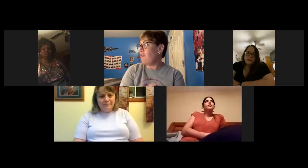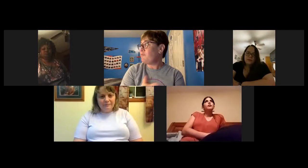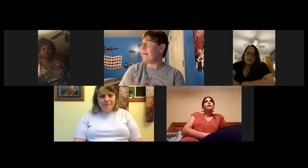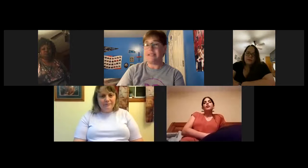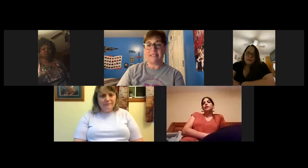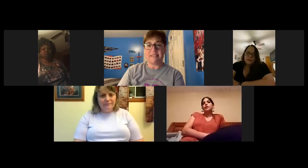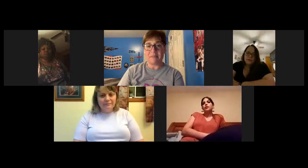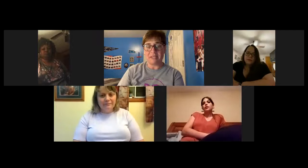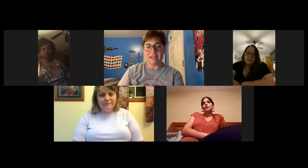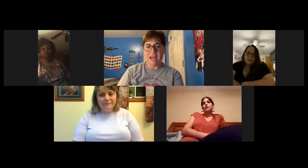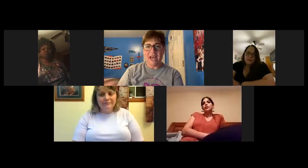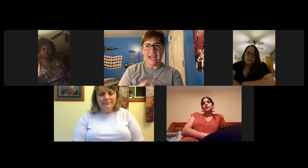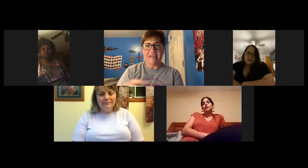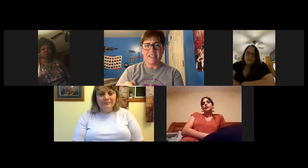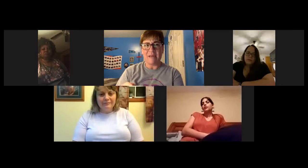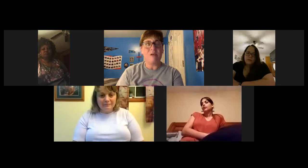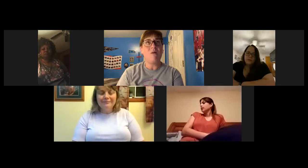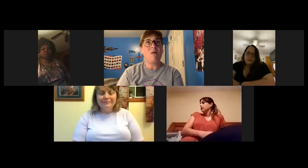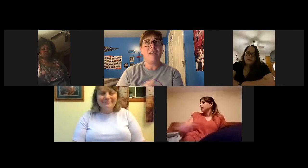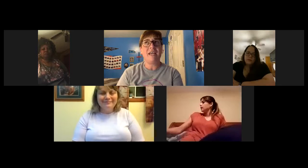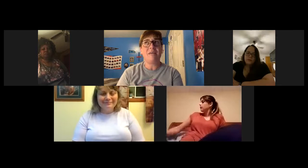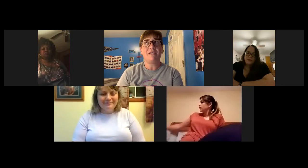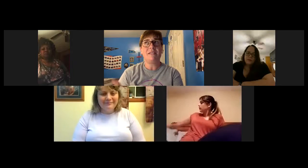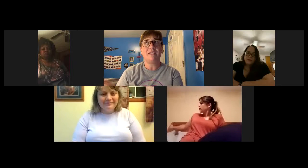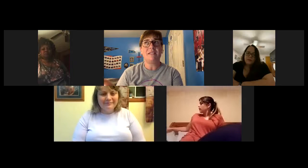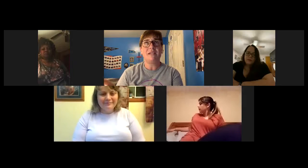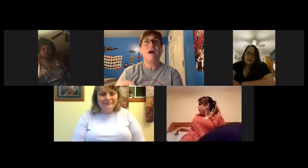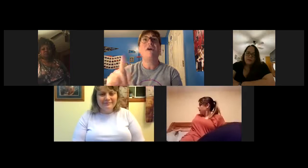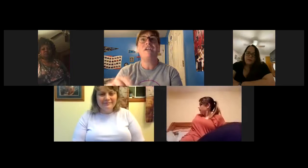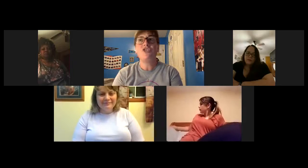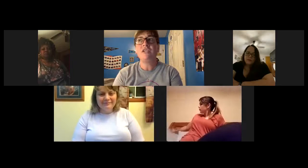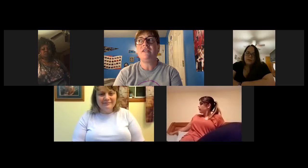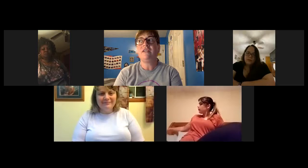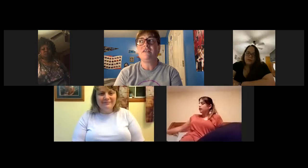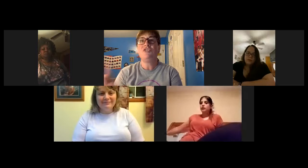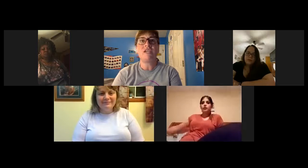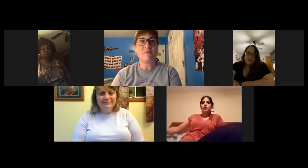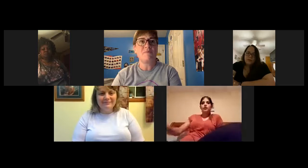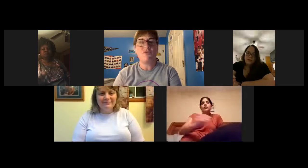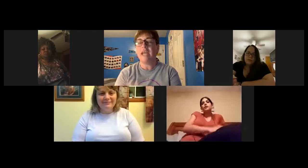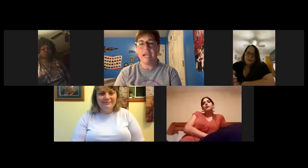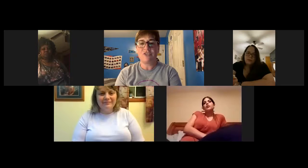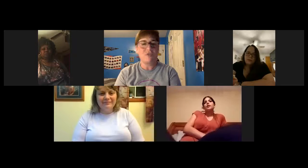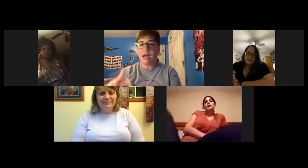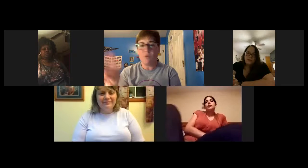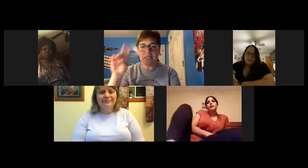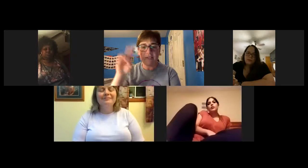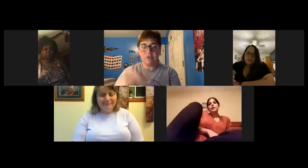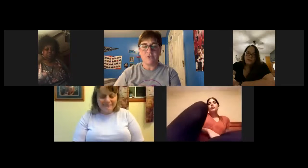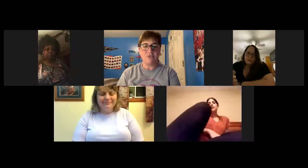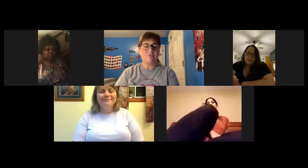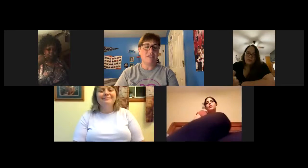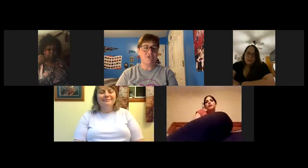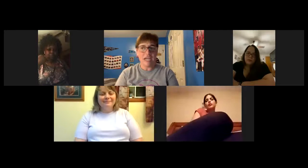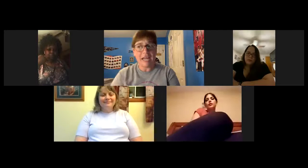like alphabetizing something and I have to stop and go, hold on, A, B, C, D. Okay, G comes before the H. That's right. I always get